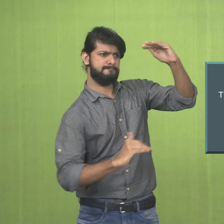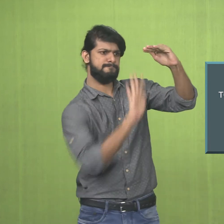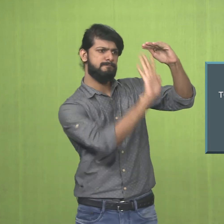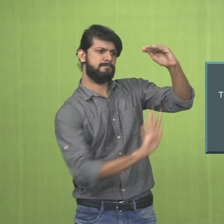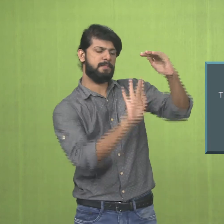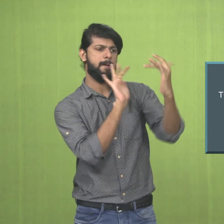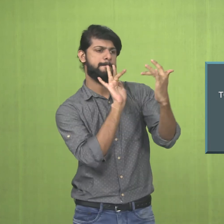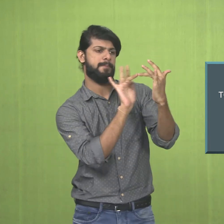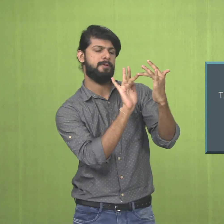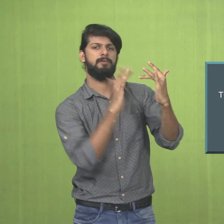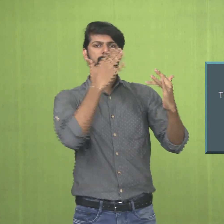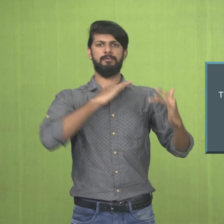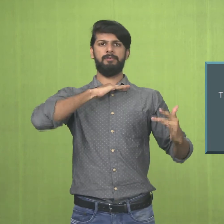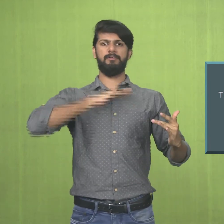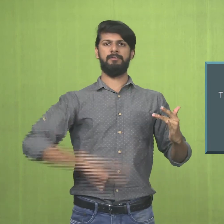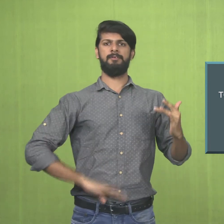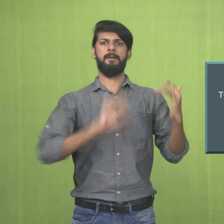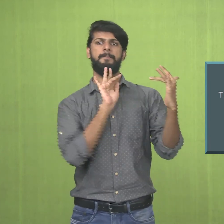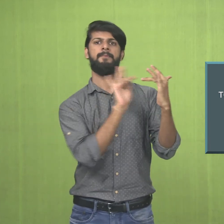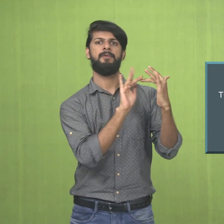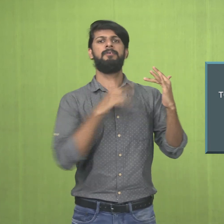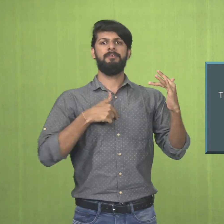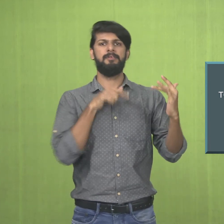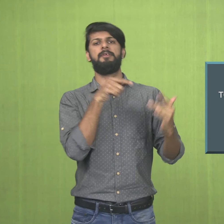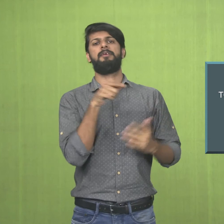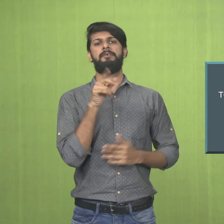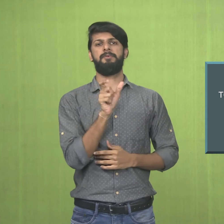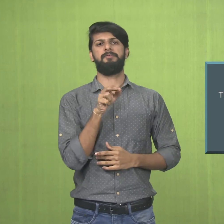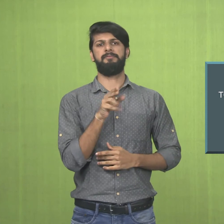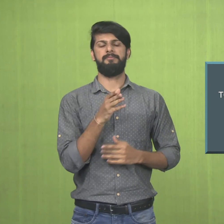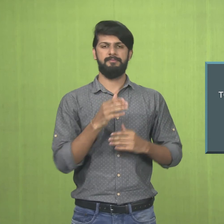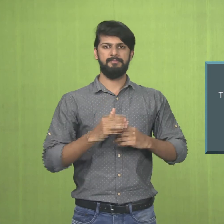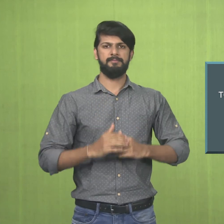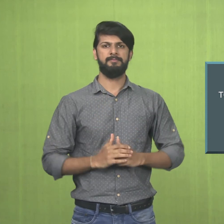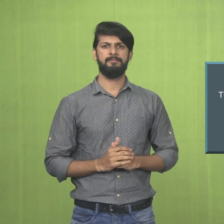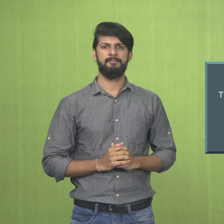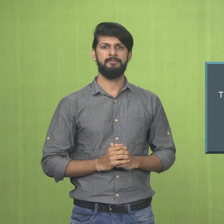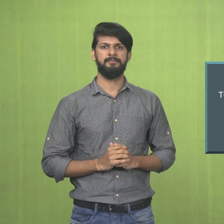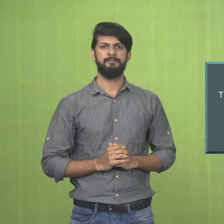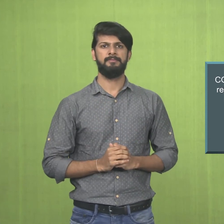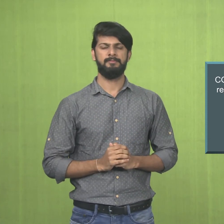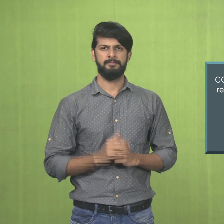the middle part of the body from the neck to the waist, which is known as the torso.